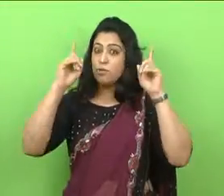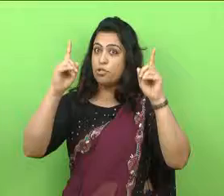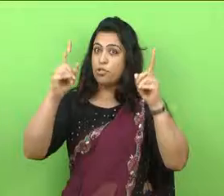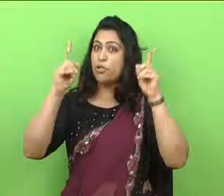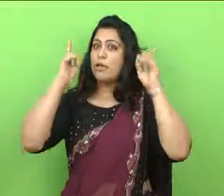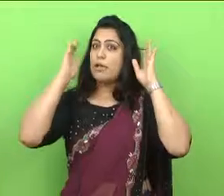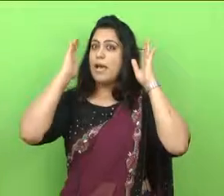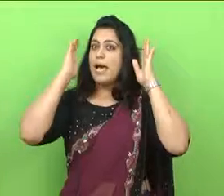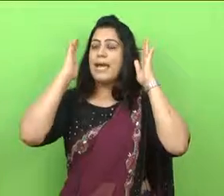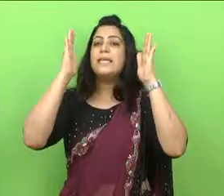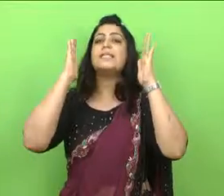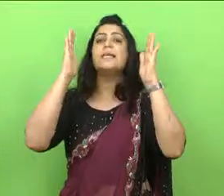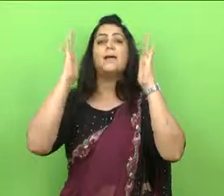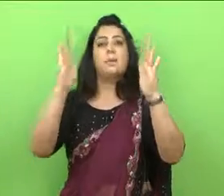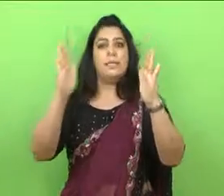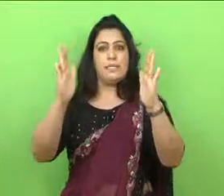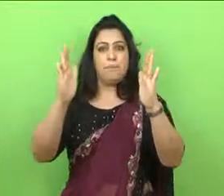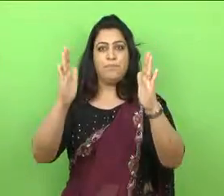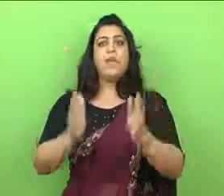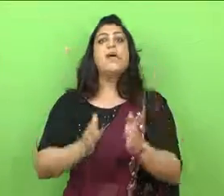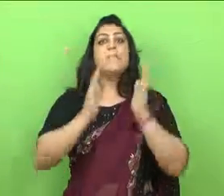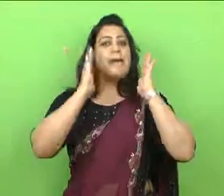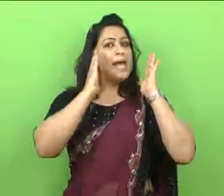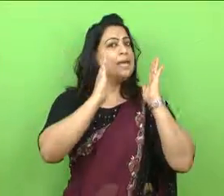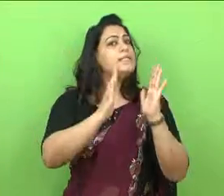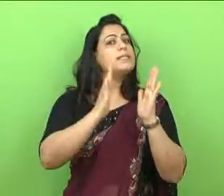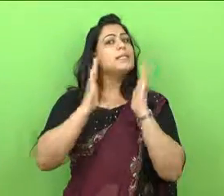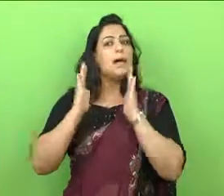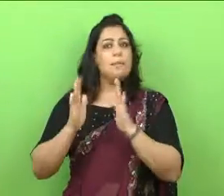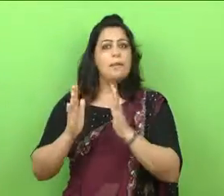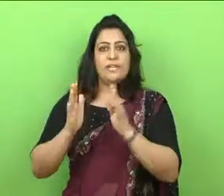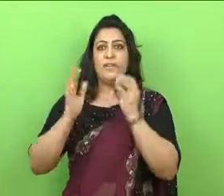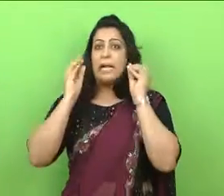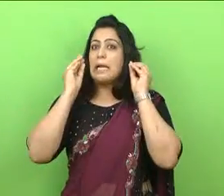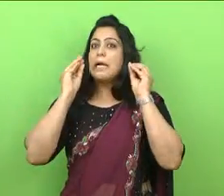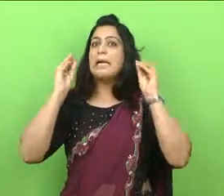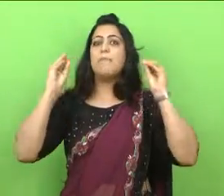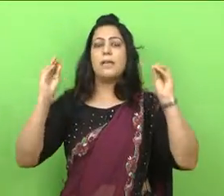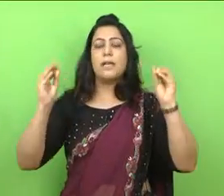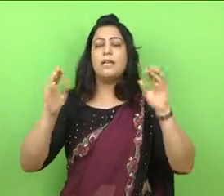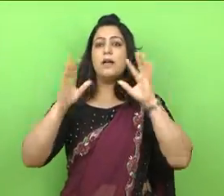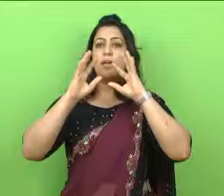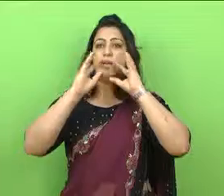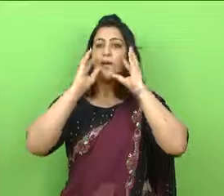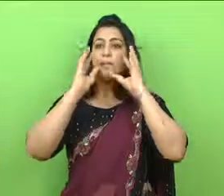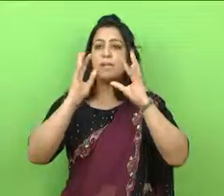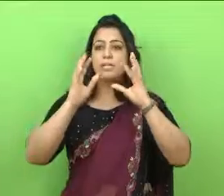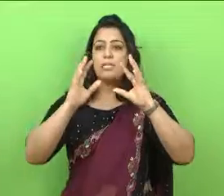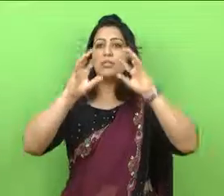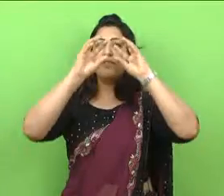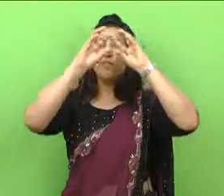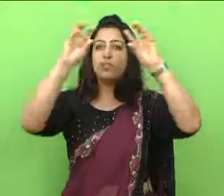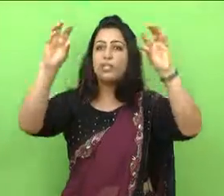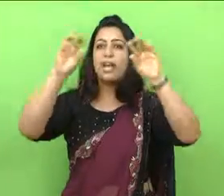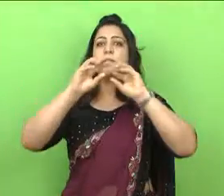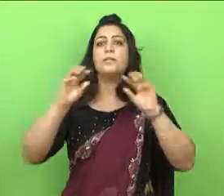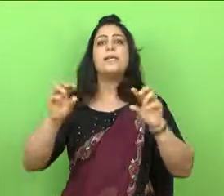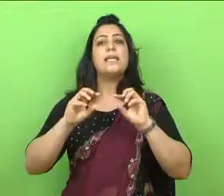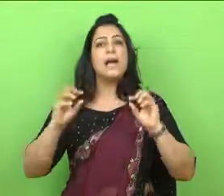show your analytical ability. By analytical ability, we clearly mean your ability to differentiate between the